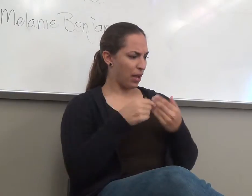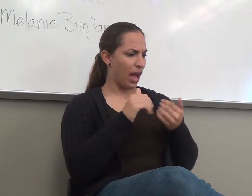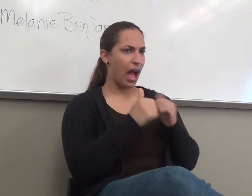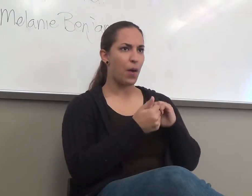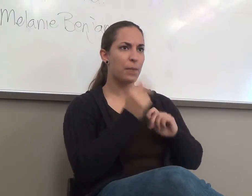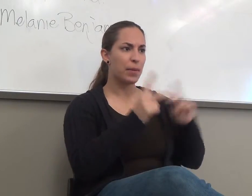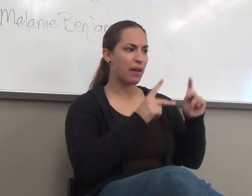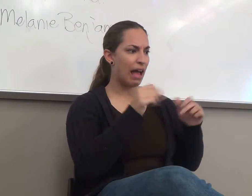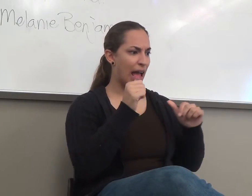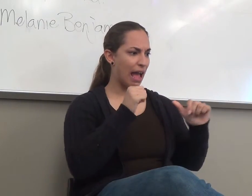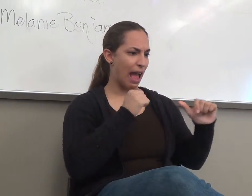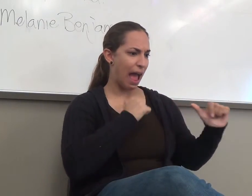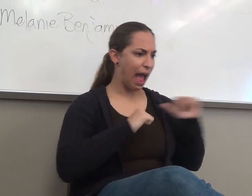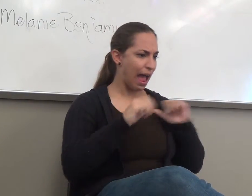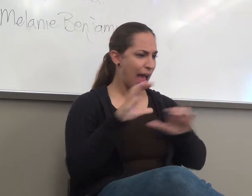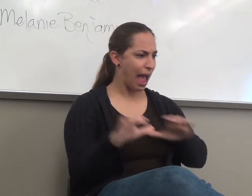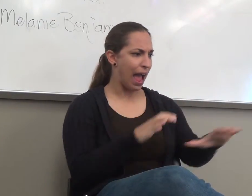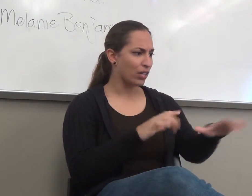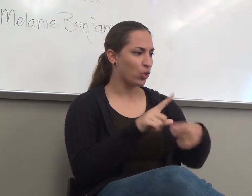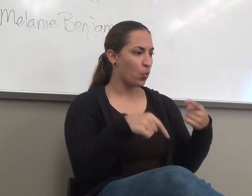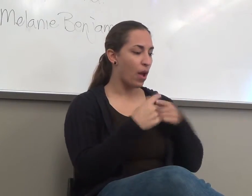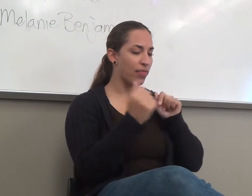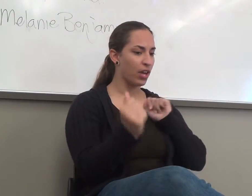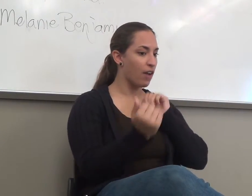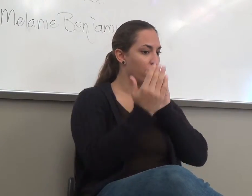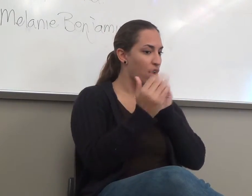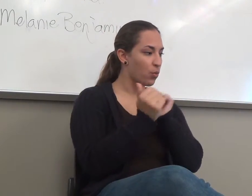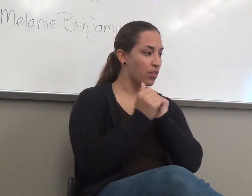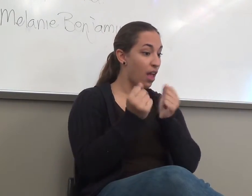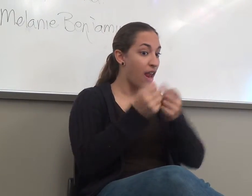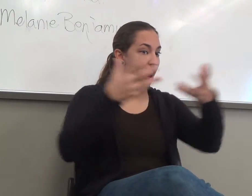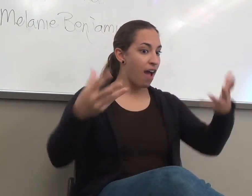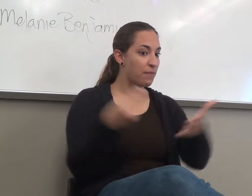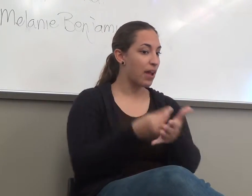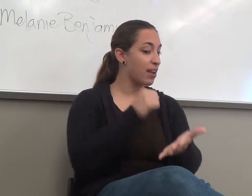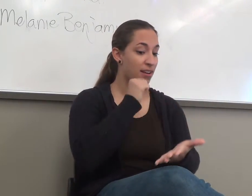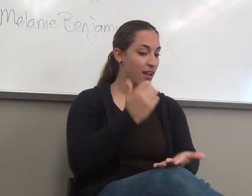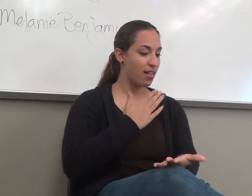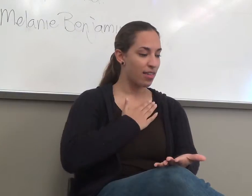they're confronted with a lot of money that isn't theirs, okay?